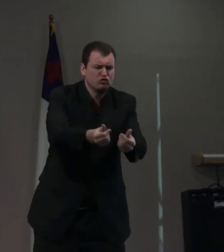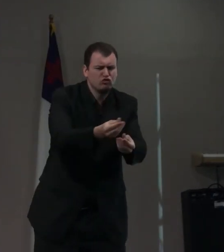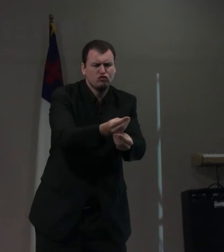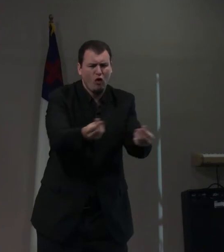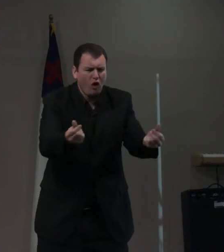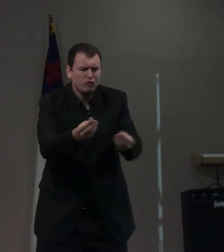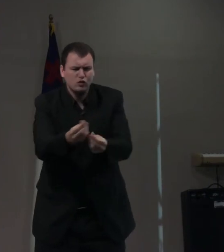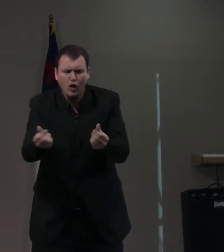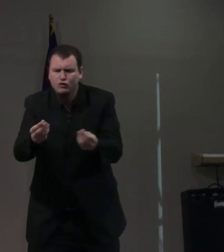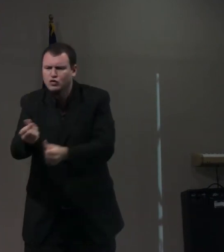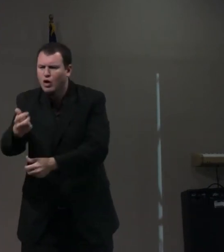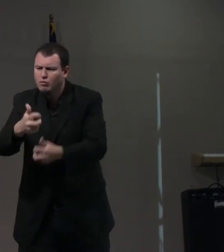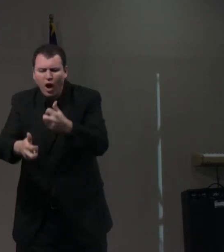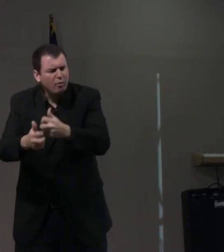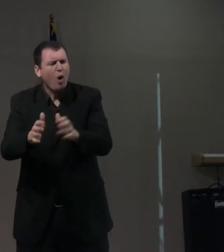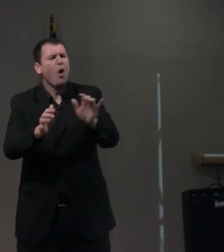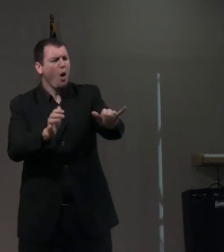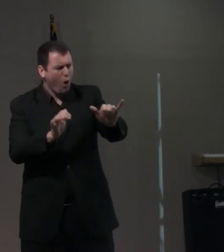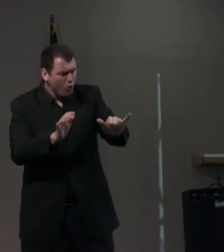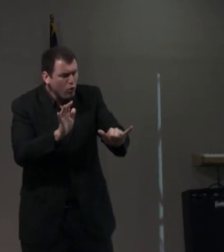other resolve them.